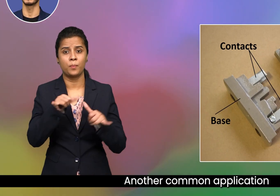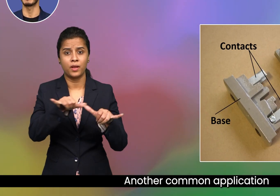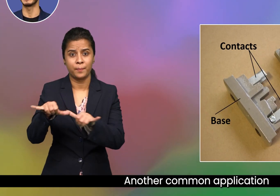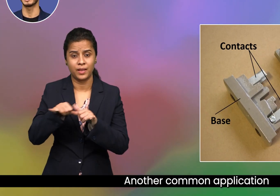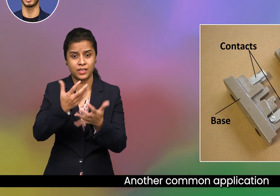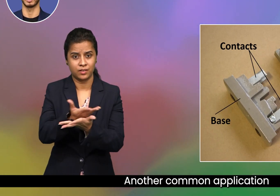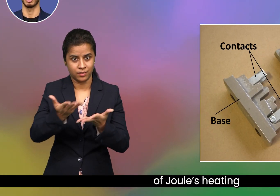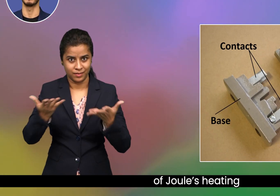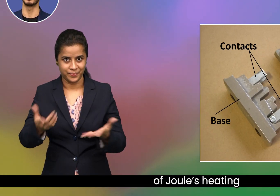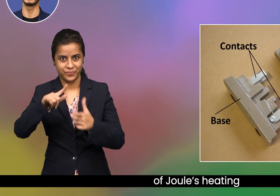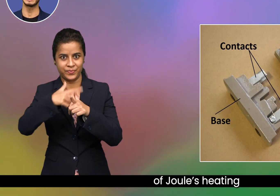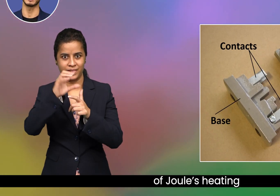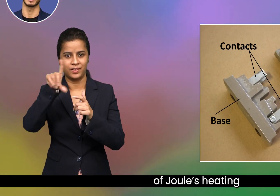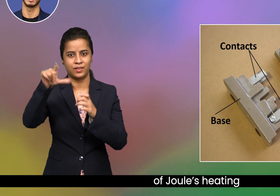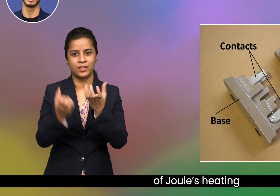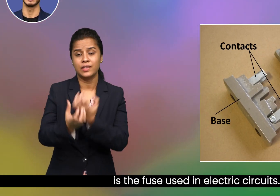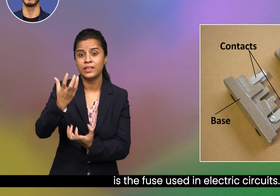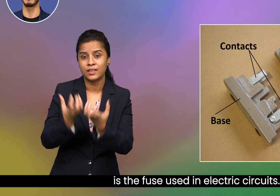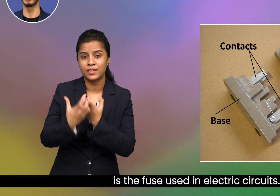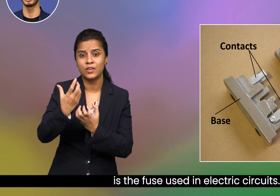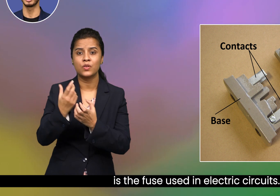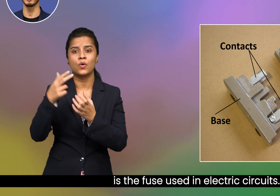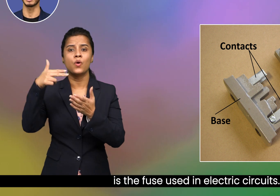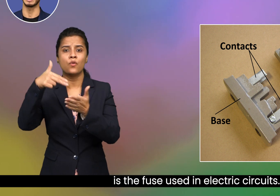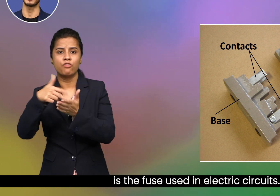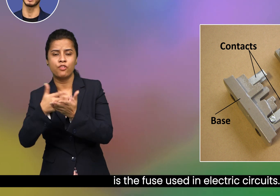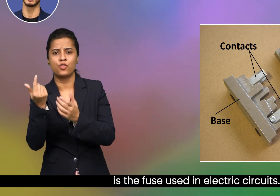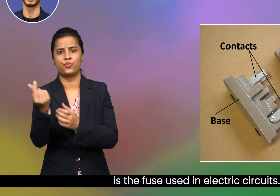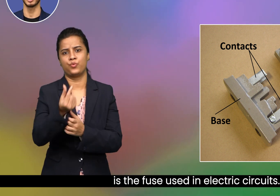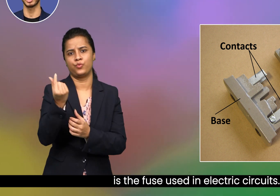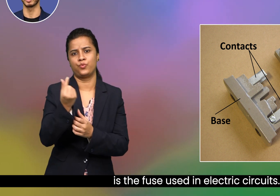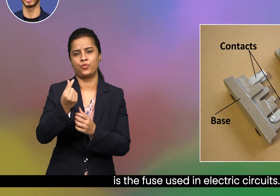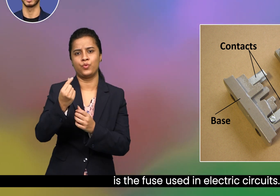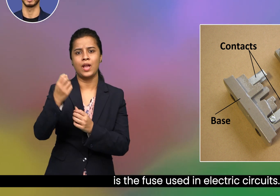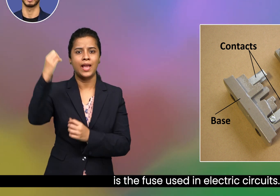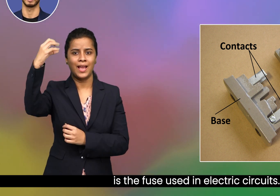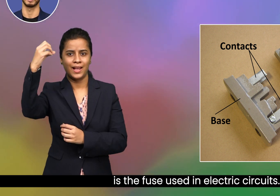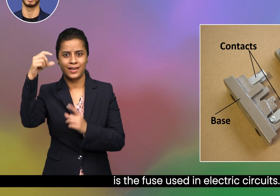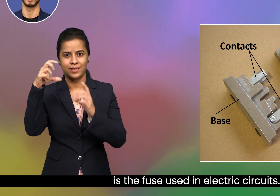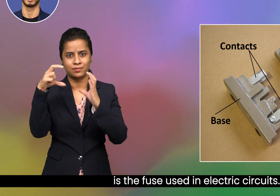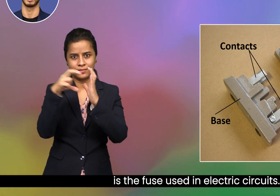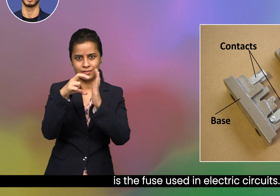Another common application of Joule's heating is a fuse used in electric circuit.